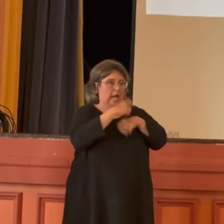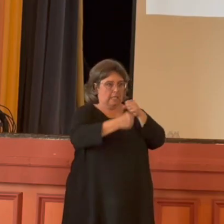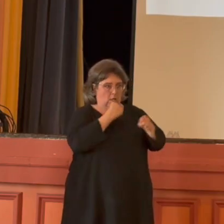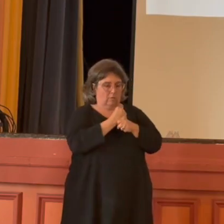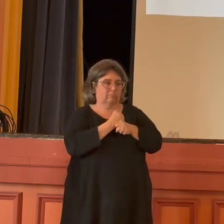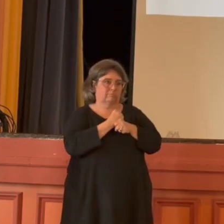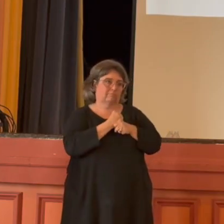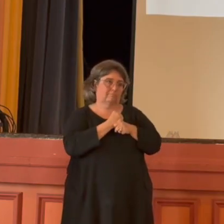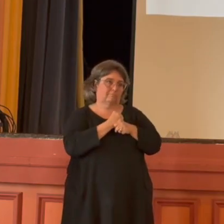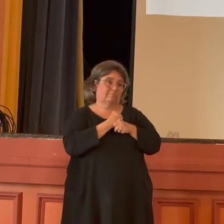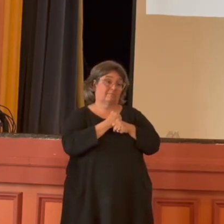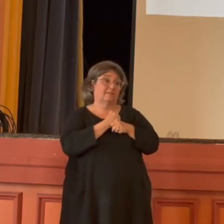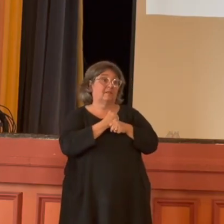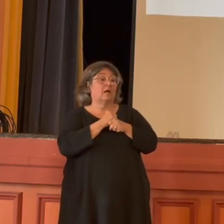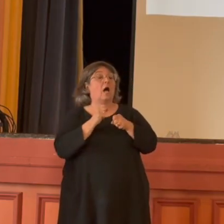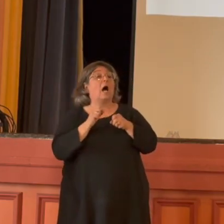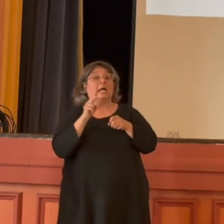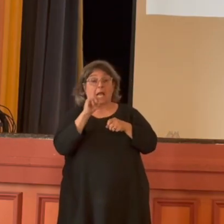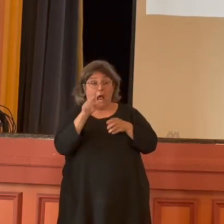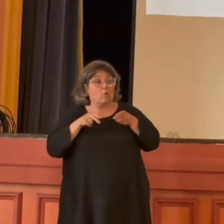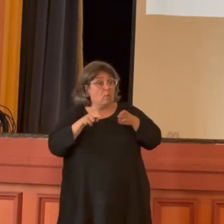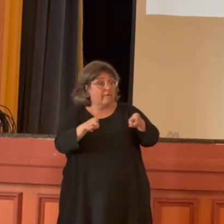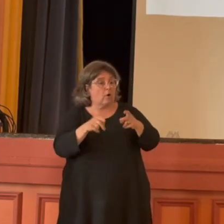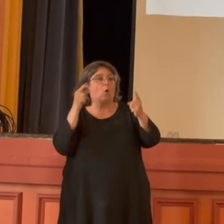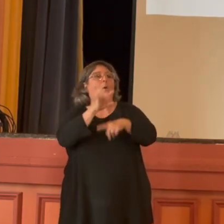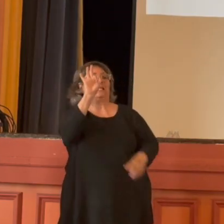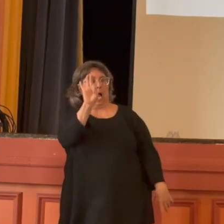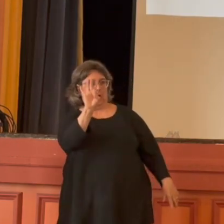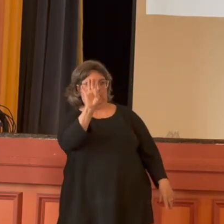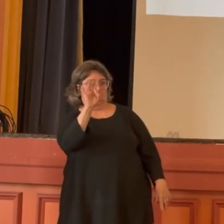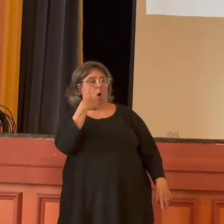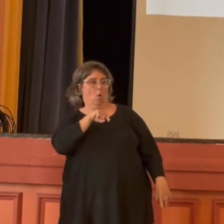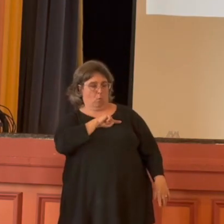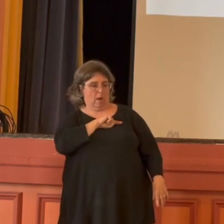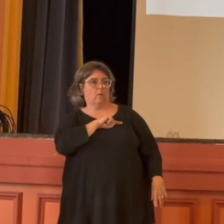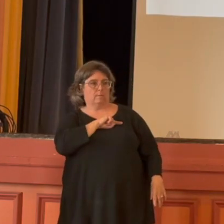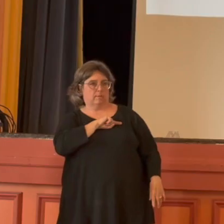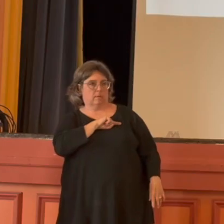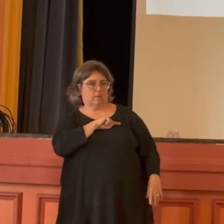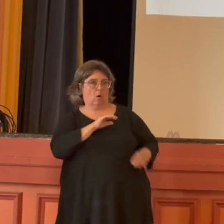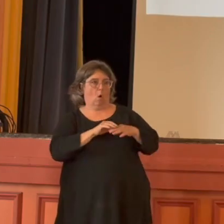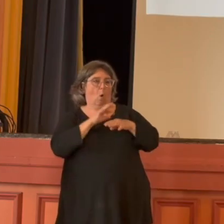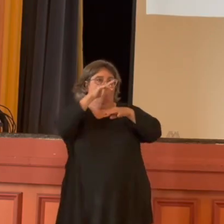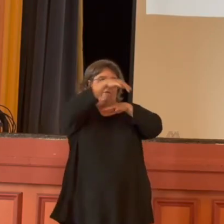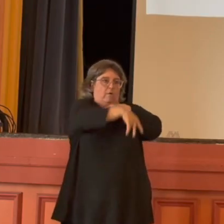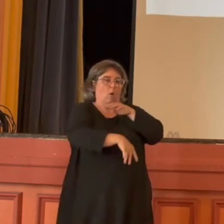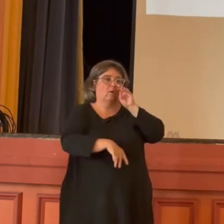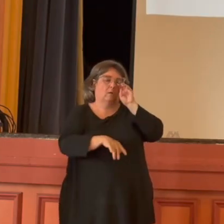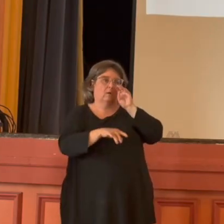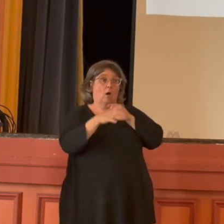year. With the Niagara River, the goal is 9. We would be going over the